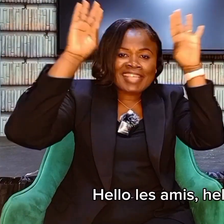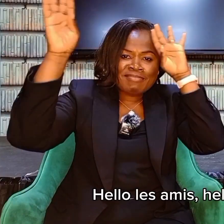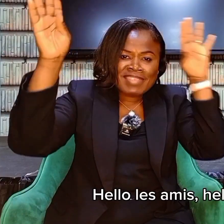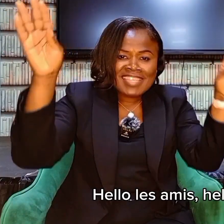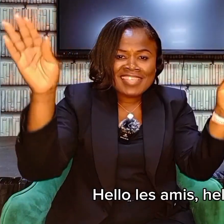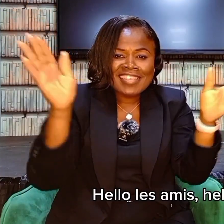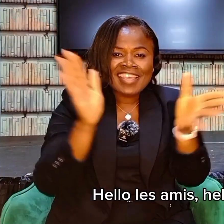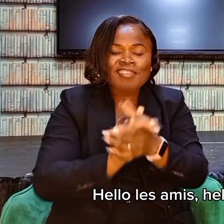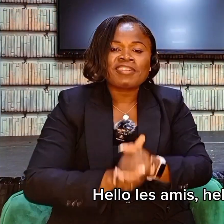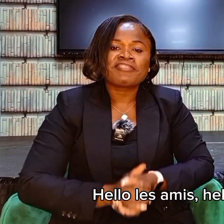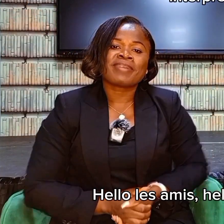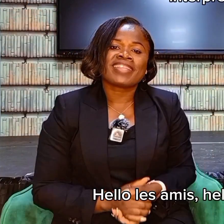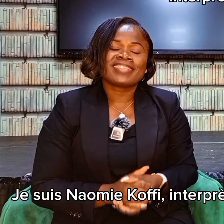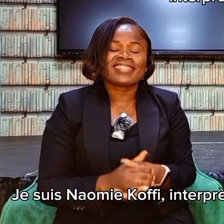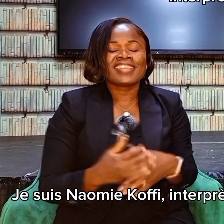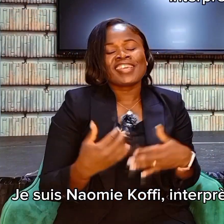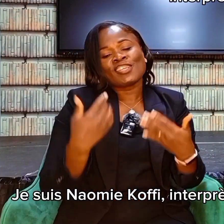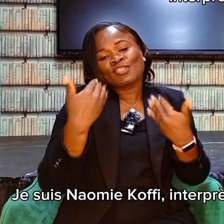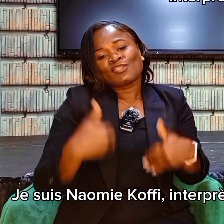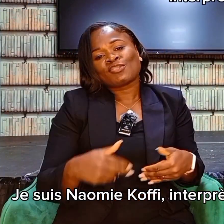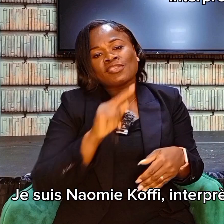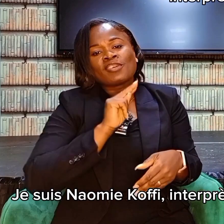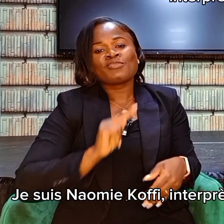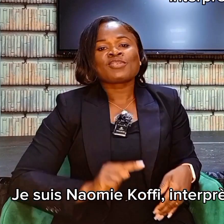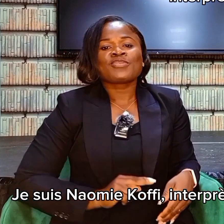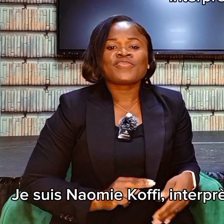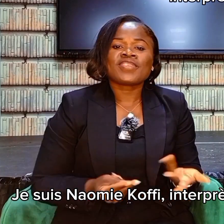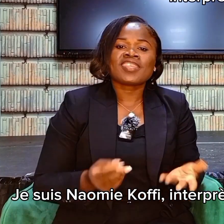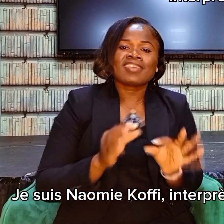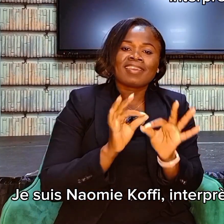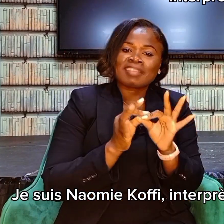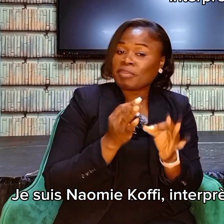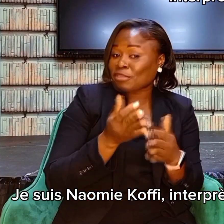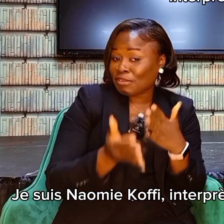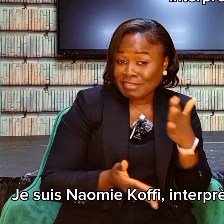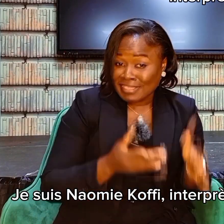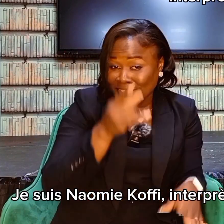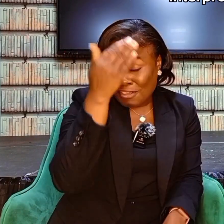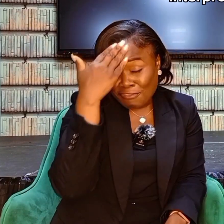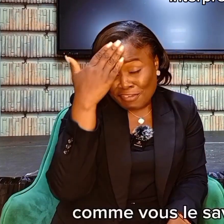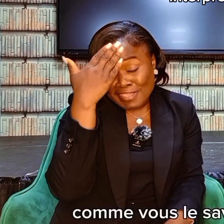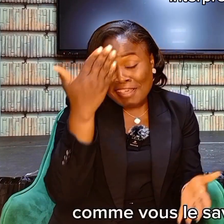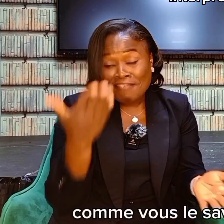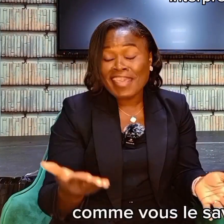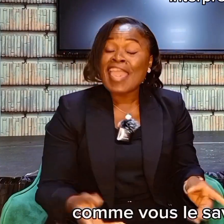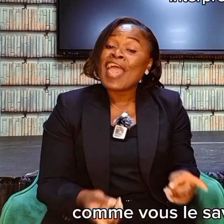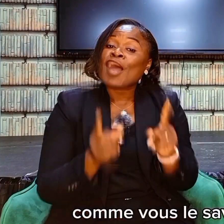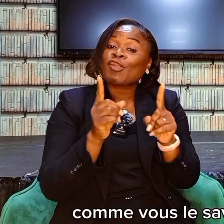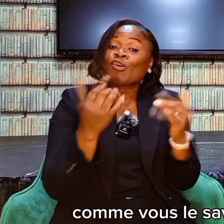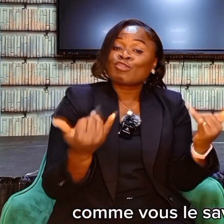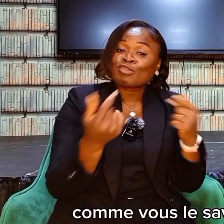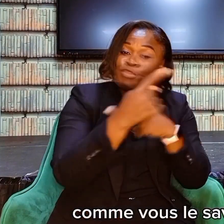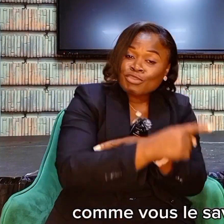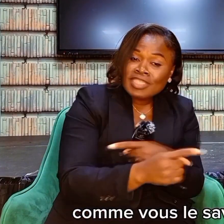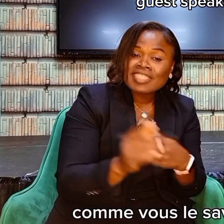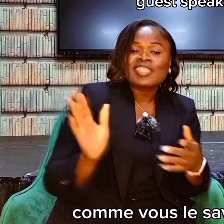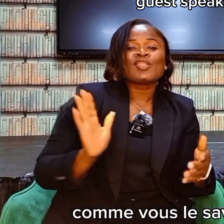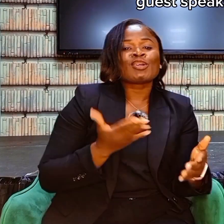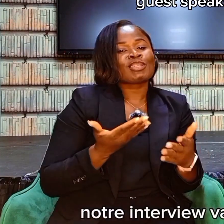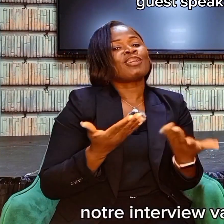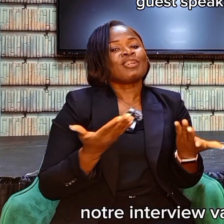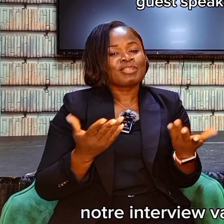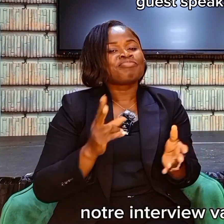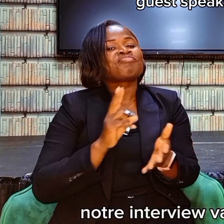Hello les amis, hello everybody. Je suis Naomi Kofi, interprète en langue ici, comme vous le savez. Alors